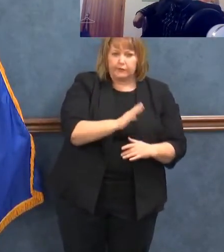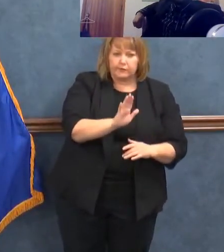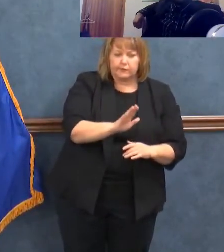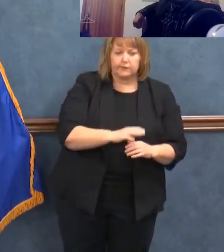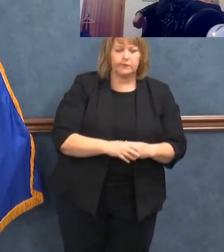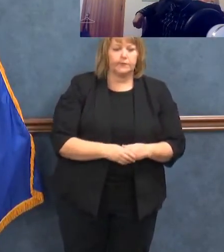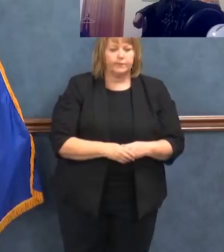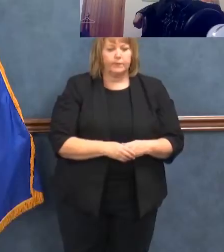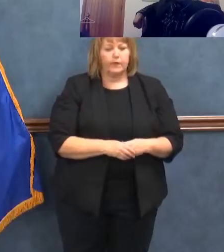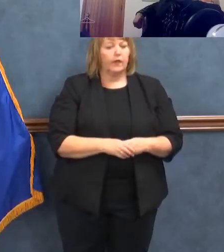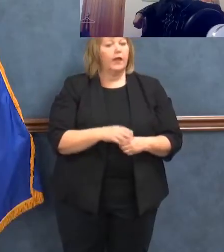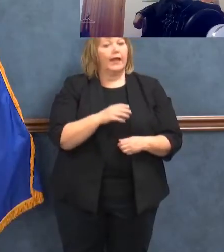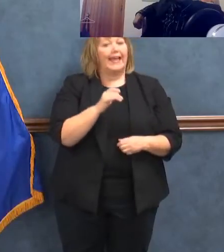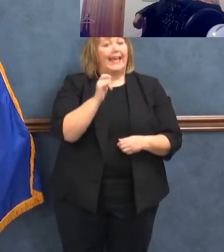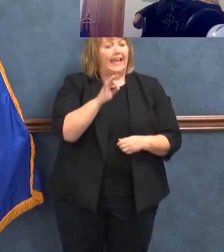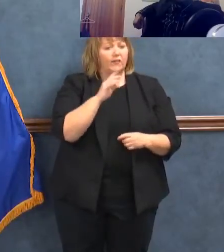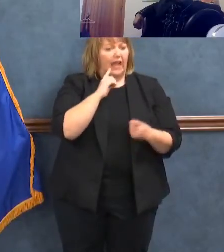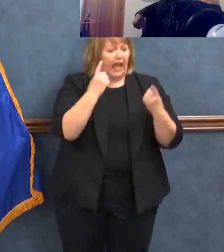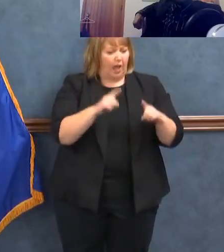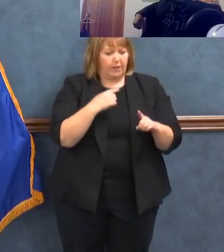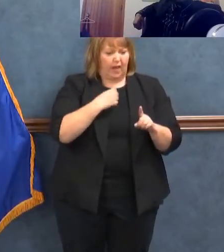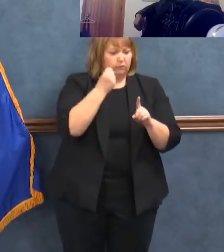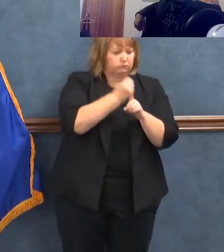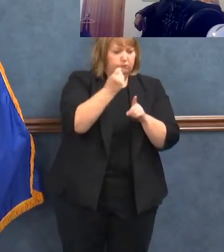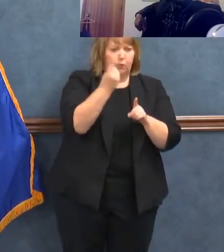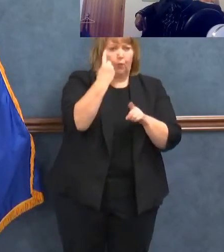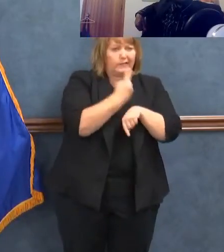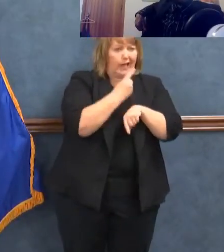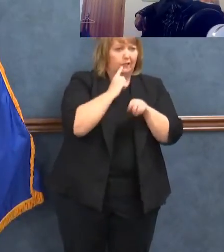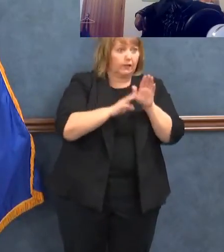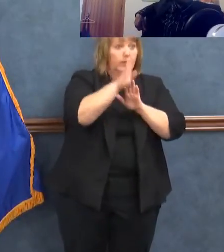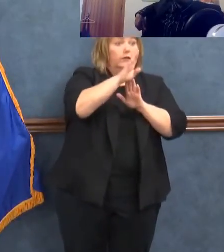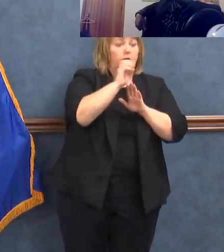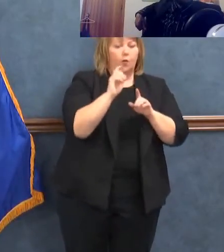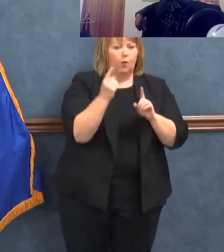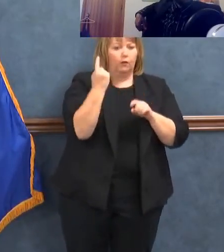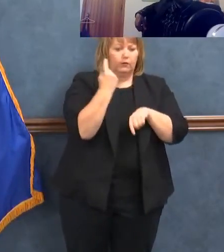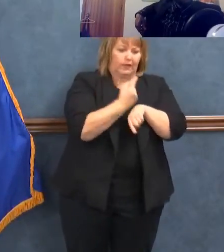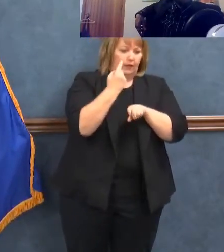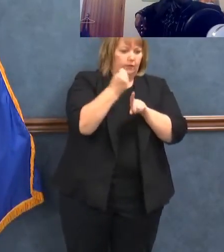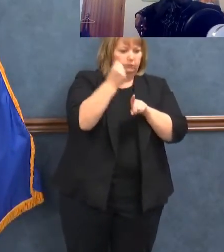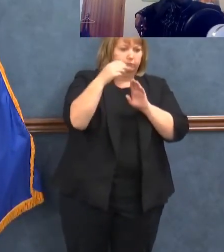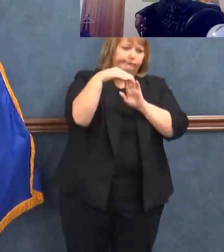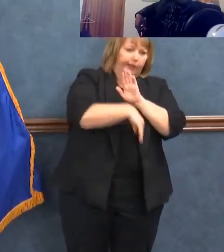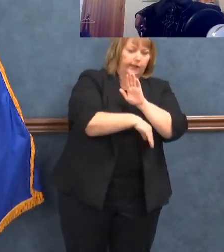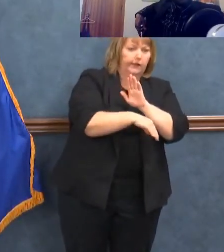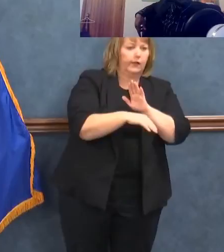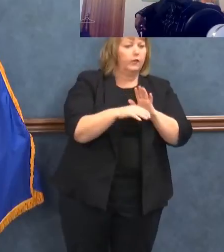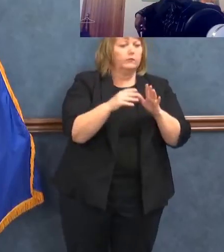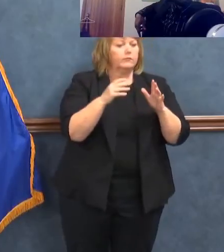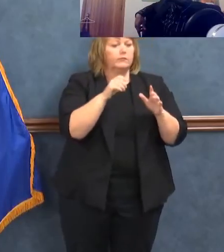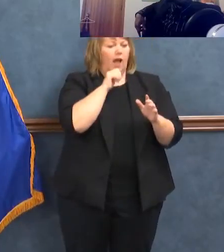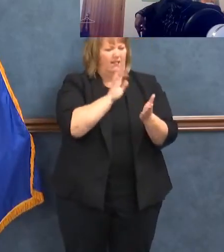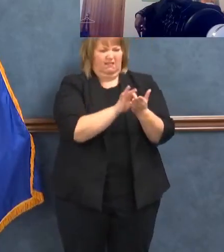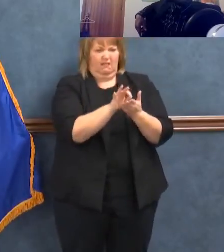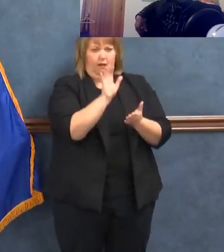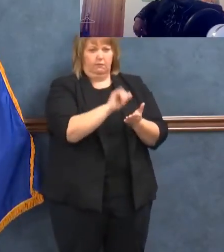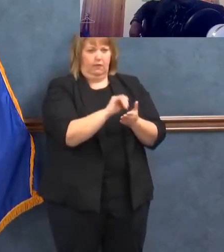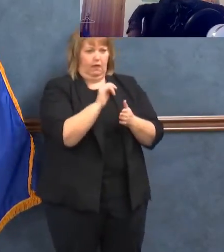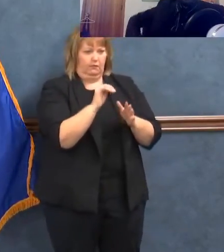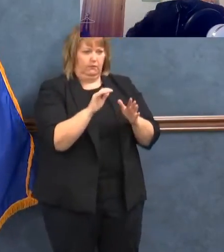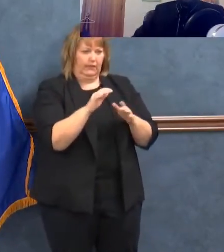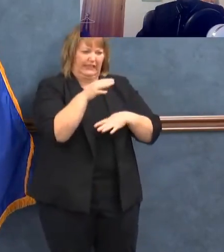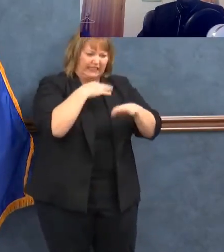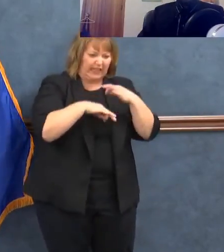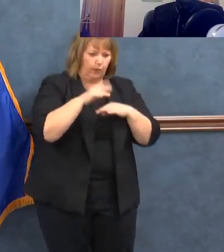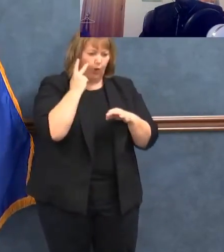fluctuation for counties, and better demonstrates which counties are getting progressively better or worse, and therefore which should be